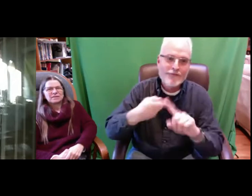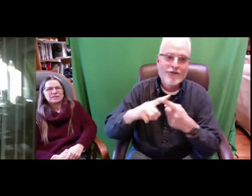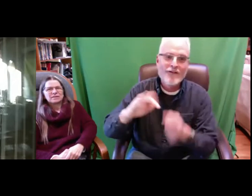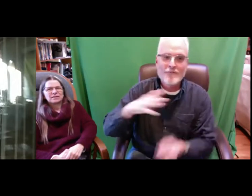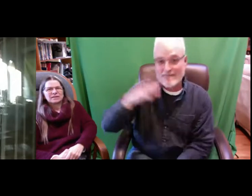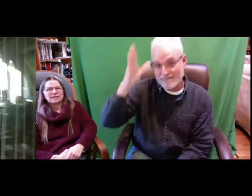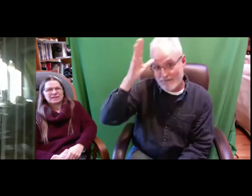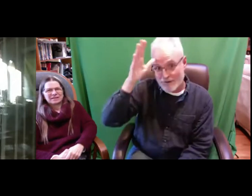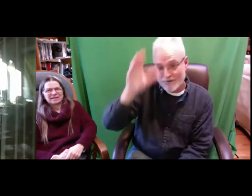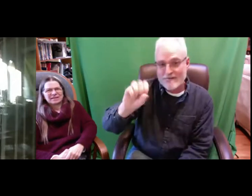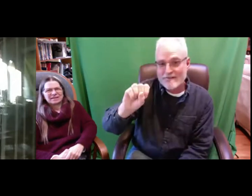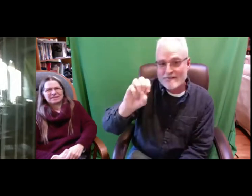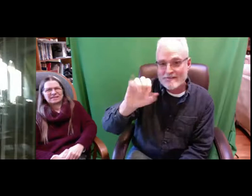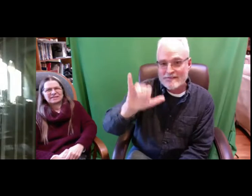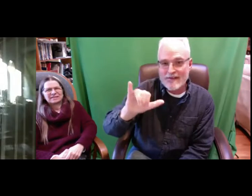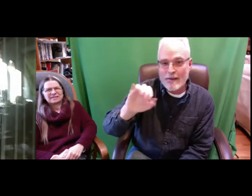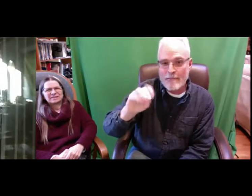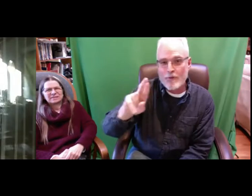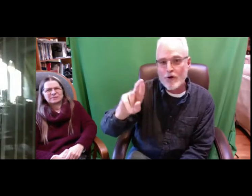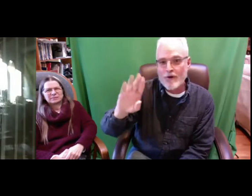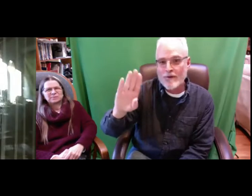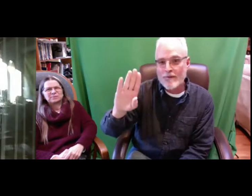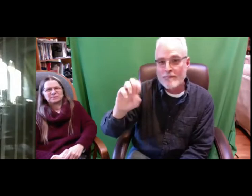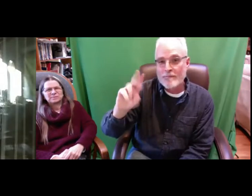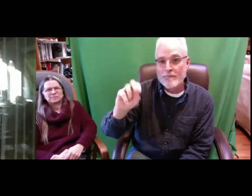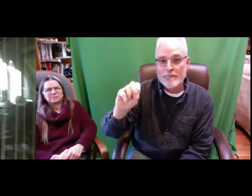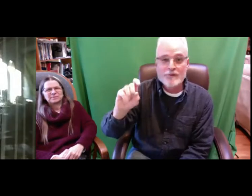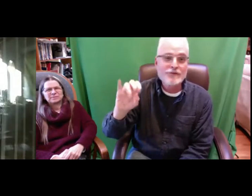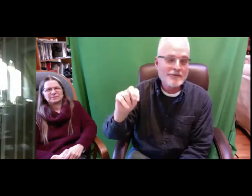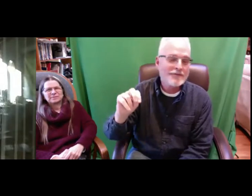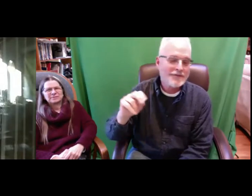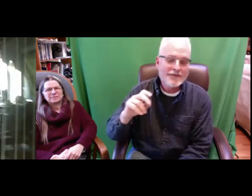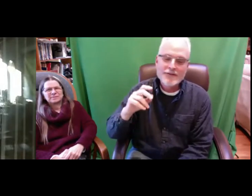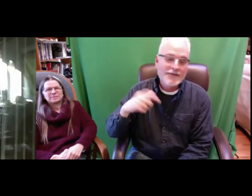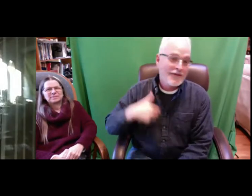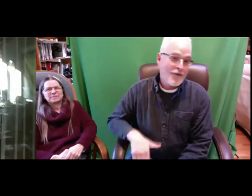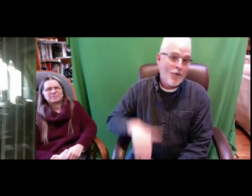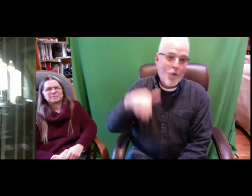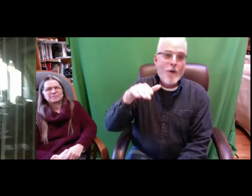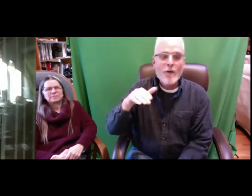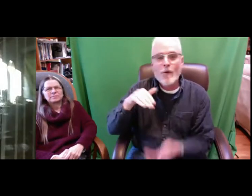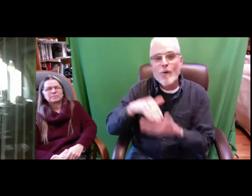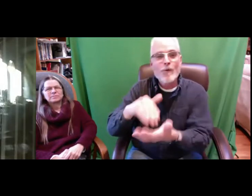story because Dan was a great friend of my father, Seymour Bernstein.